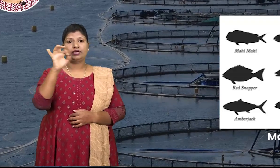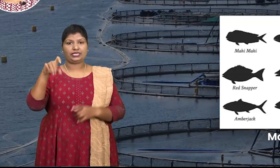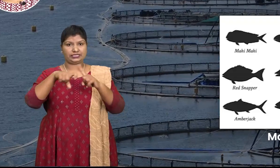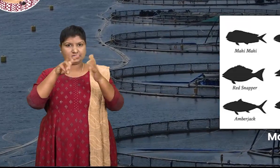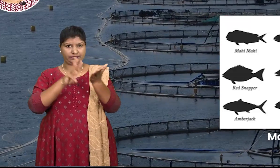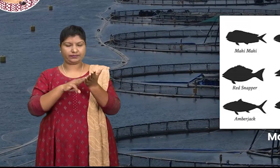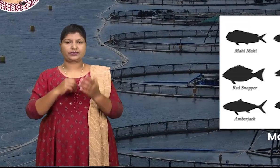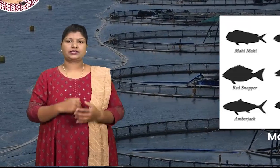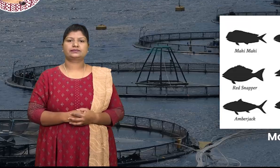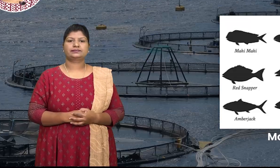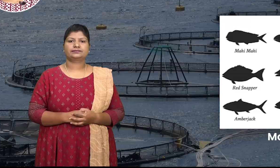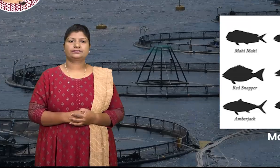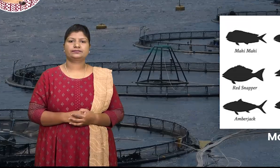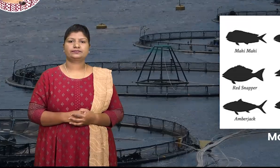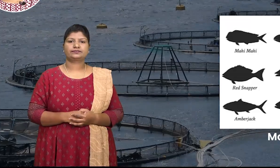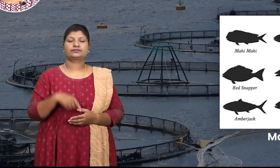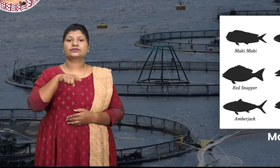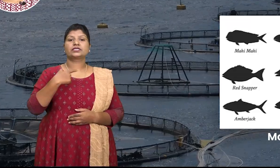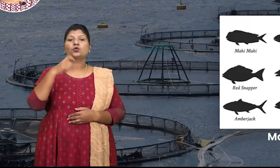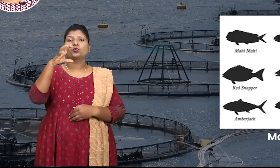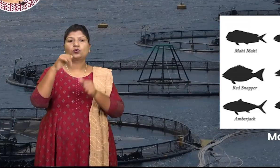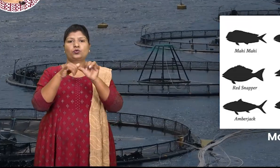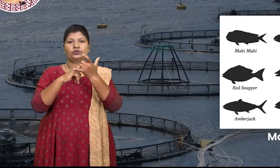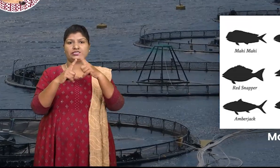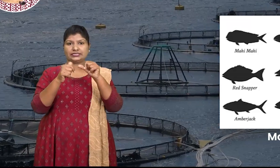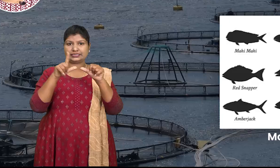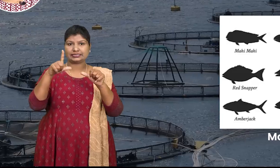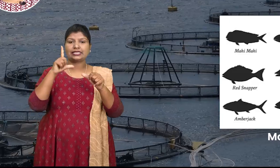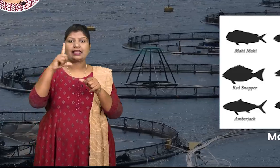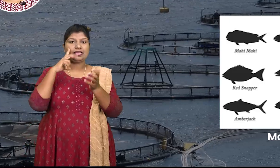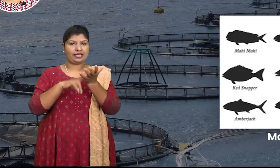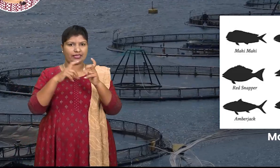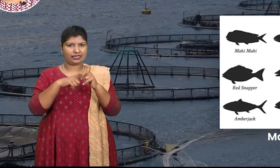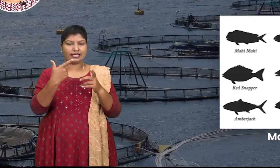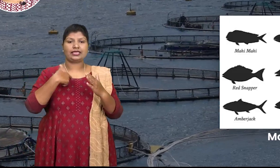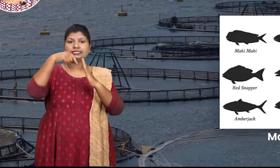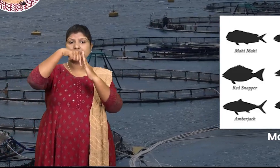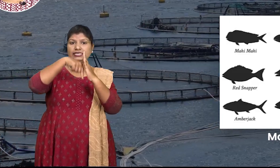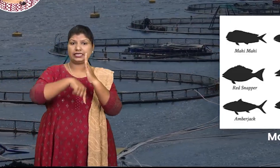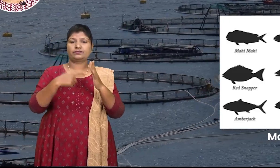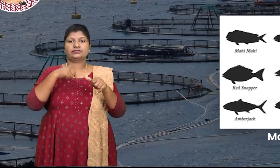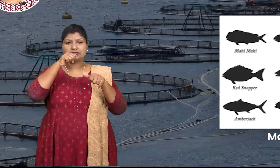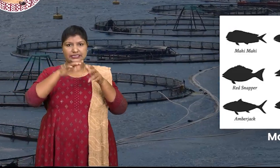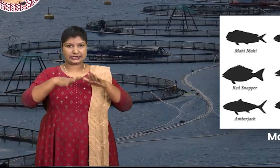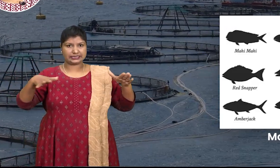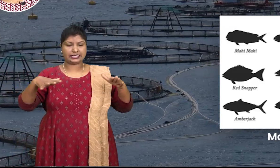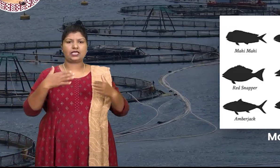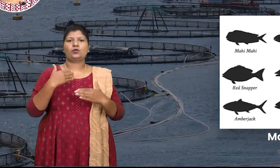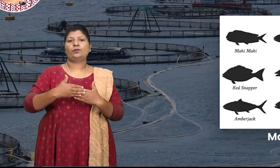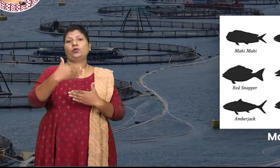7,500 kilometers of coastal line and deep seas beyond it.